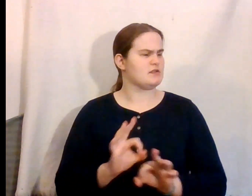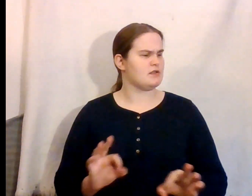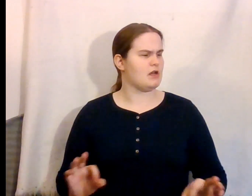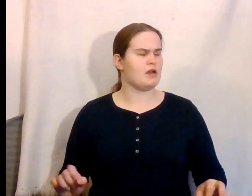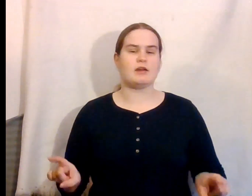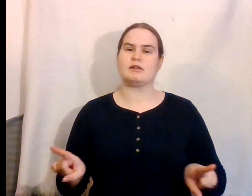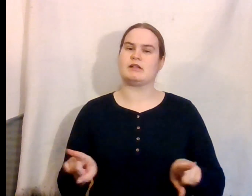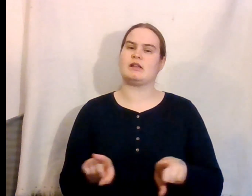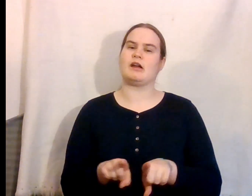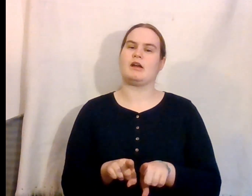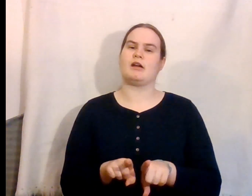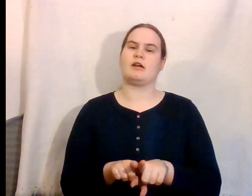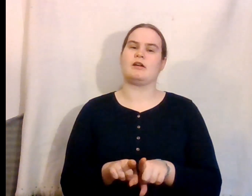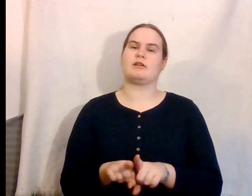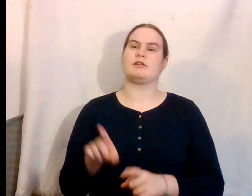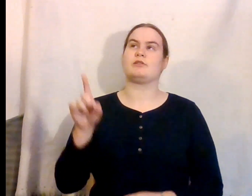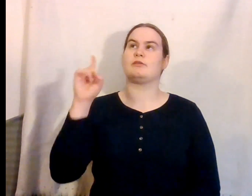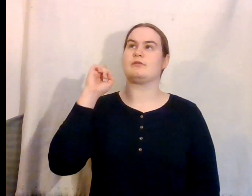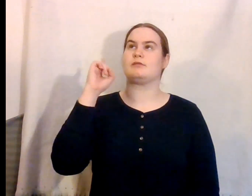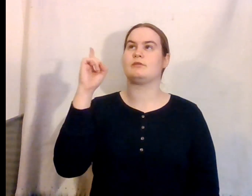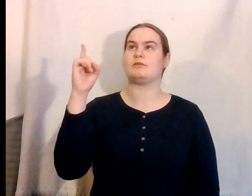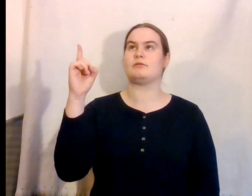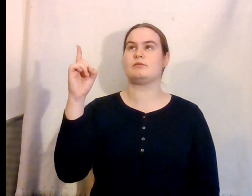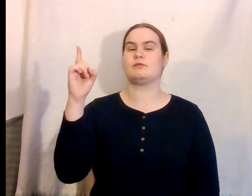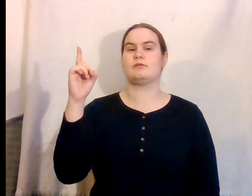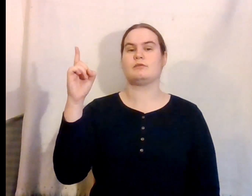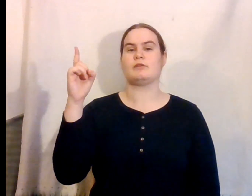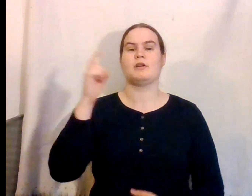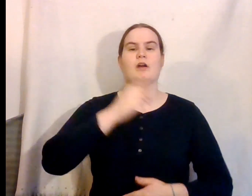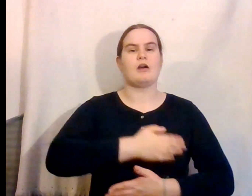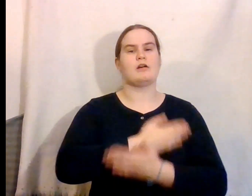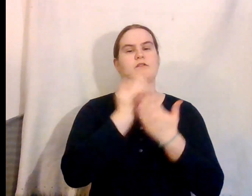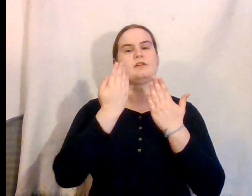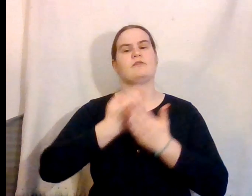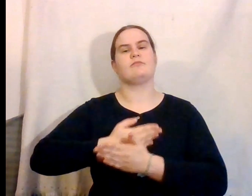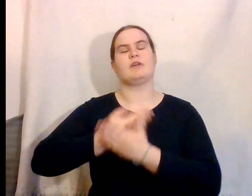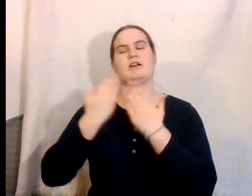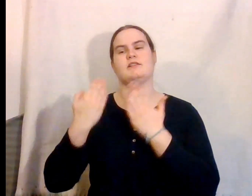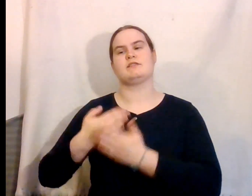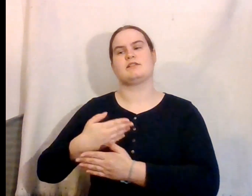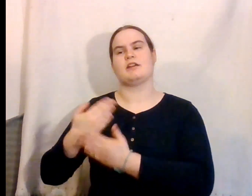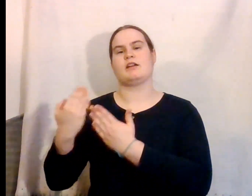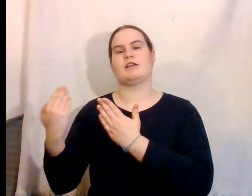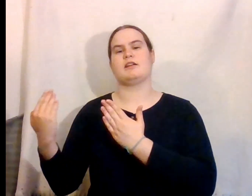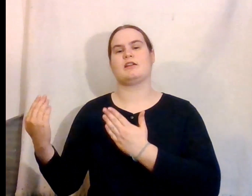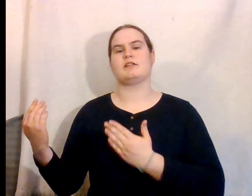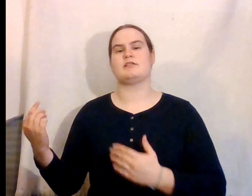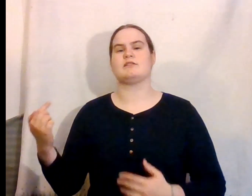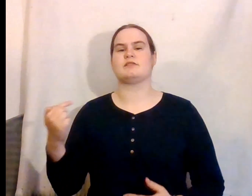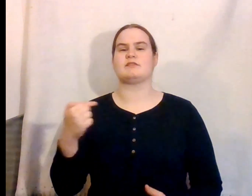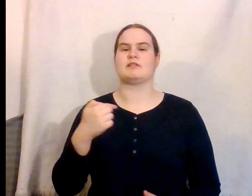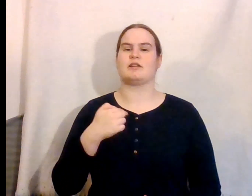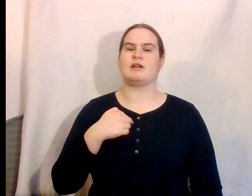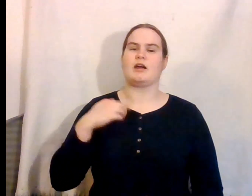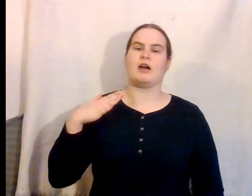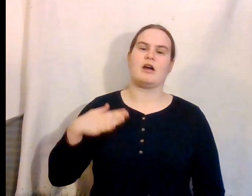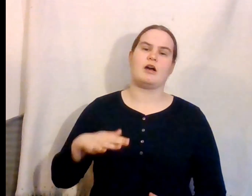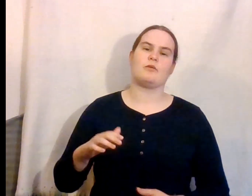none like you all of my days I Want